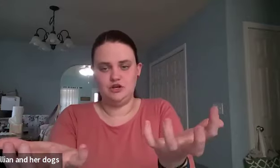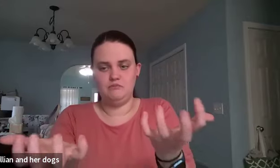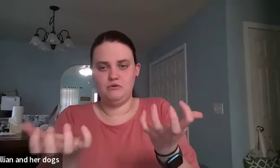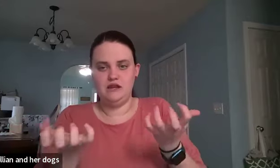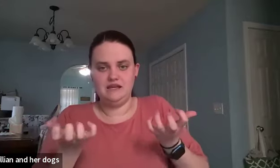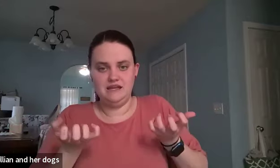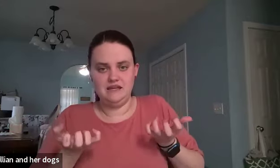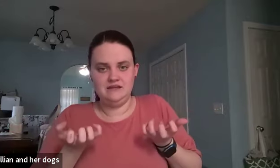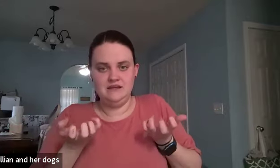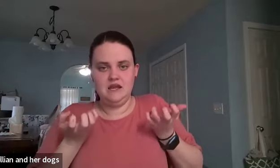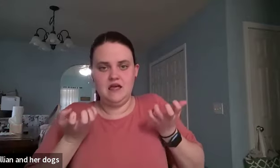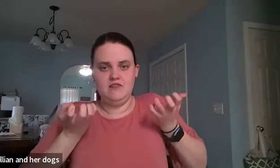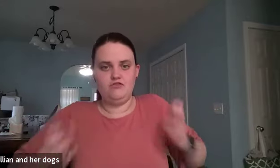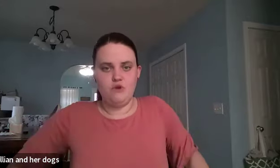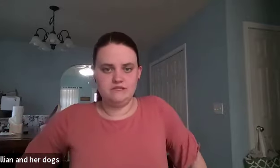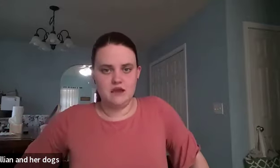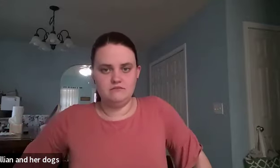going to bring it in and then throw it down.